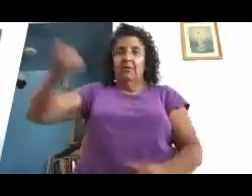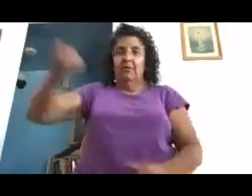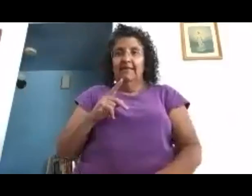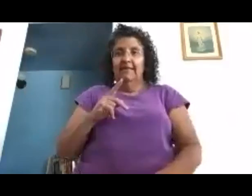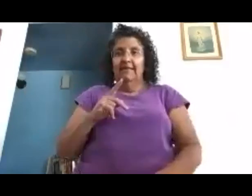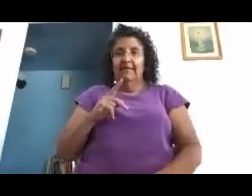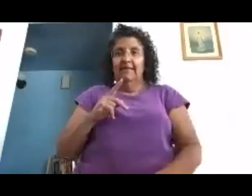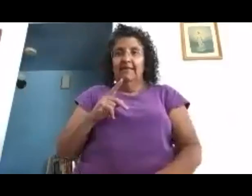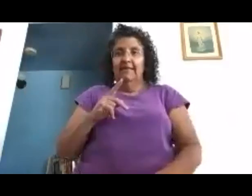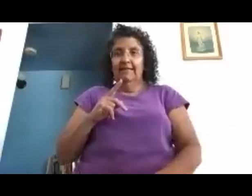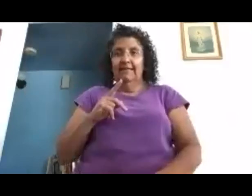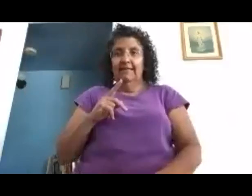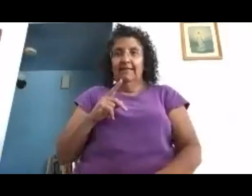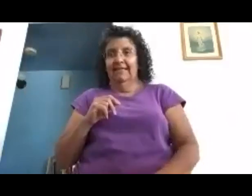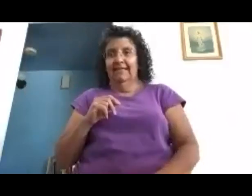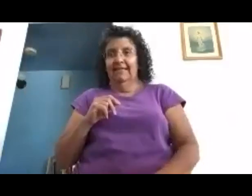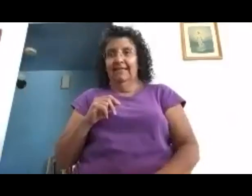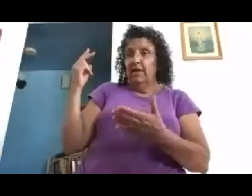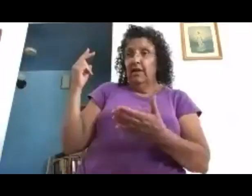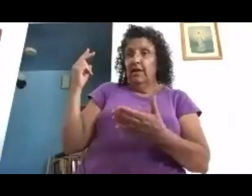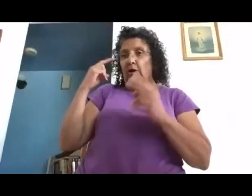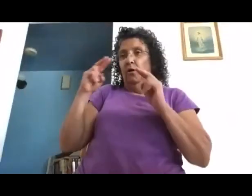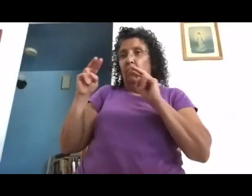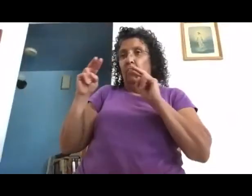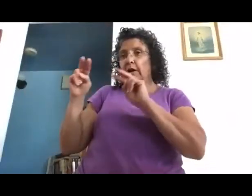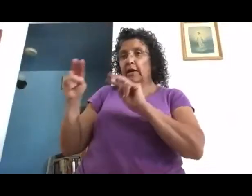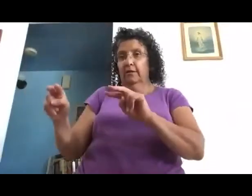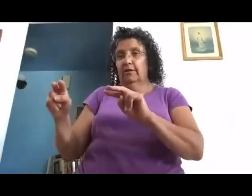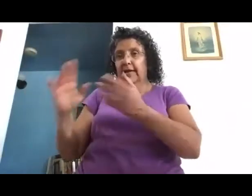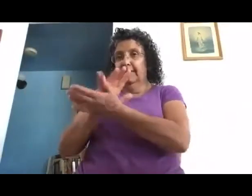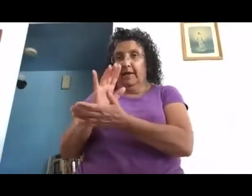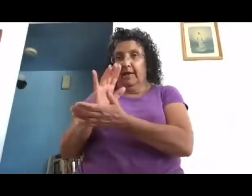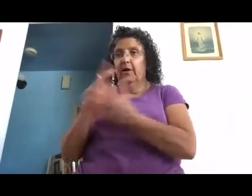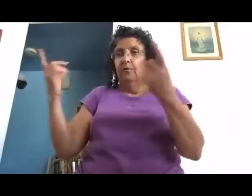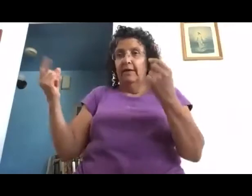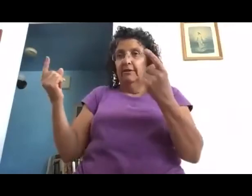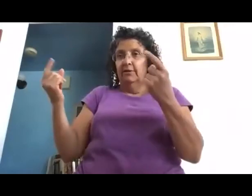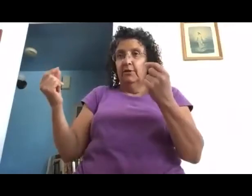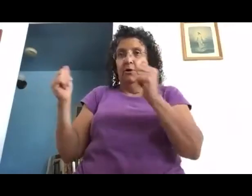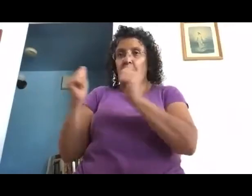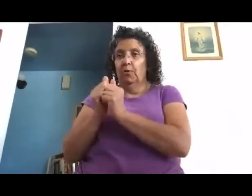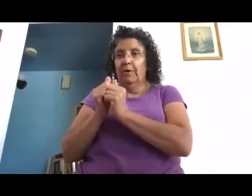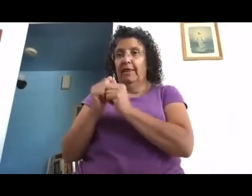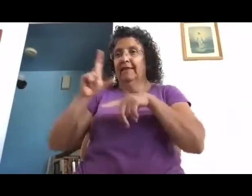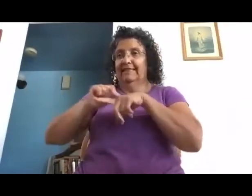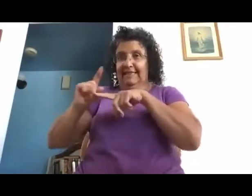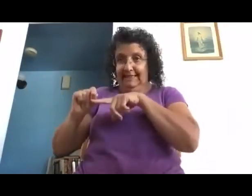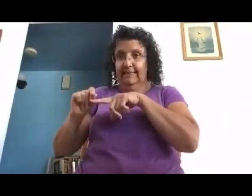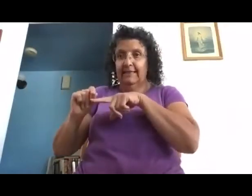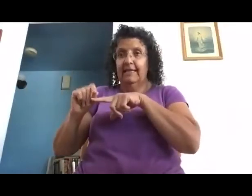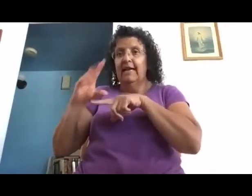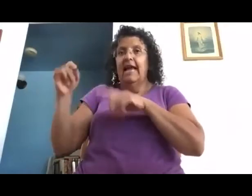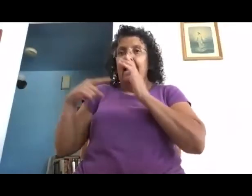ago, we looked at a sheet called What Can You Do with Seeds? And I showed